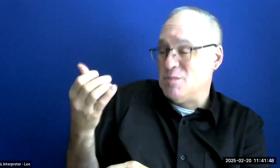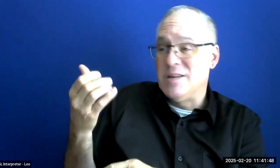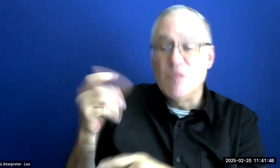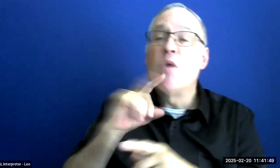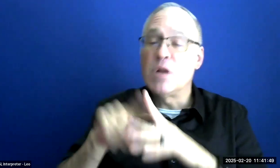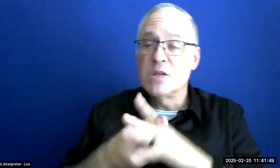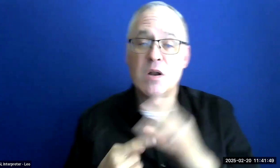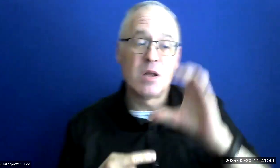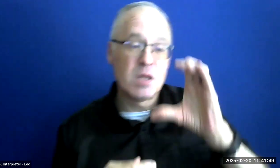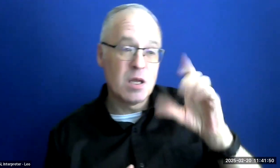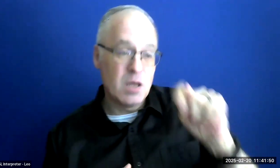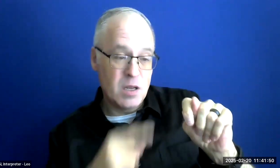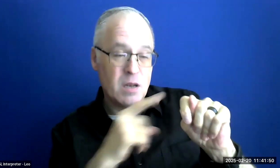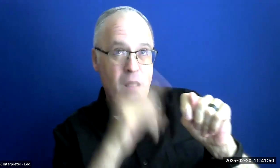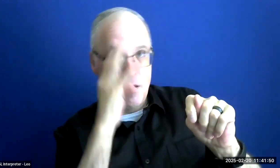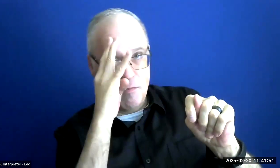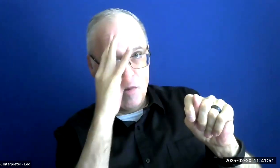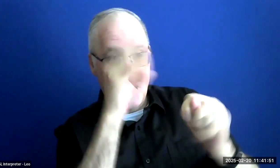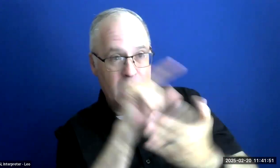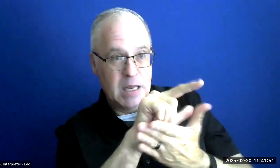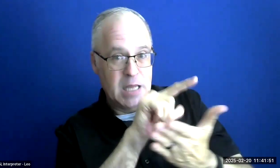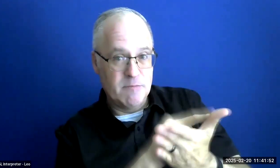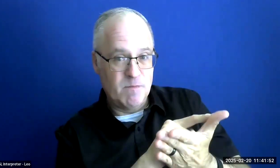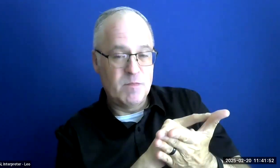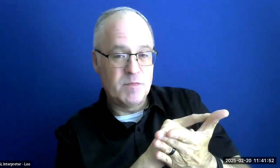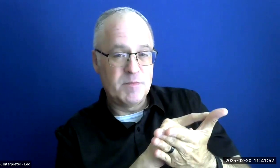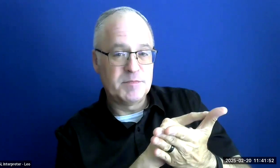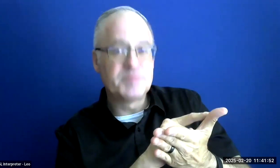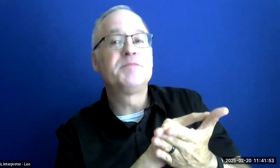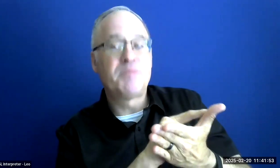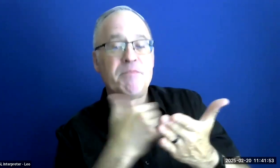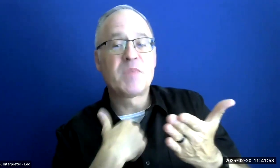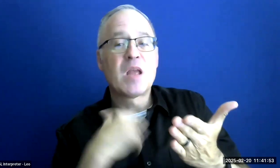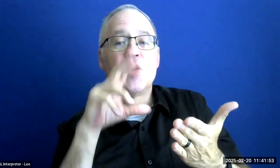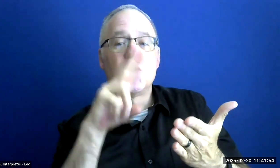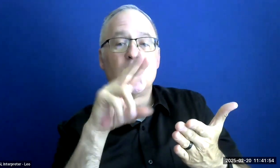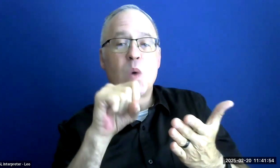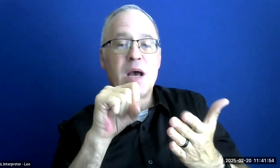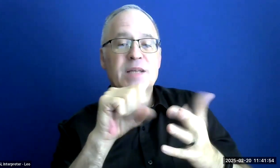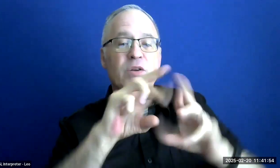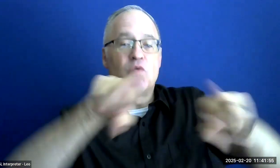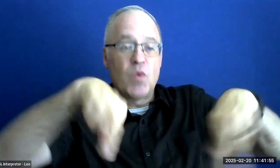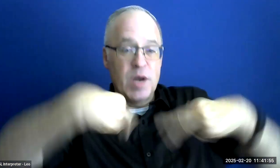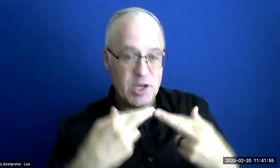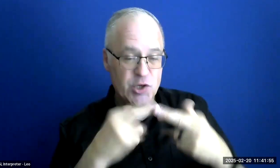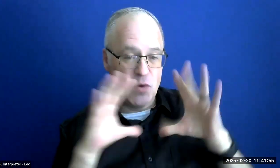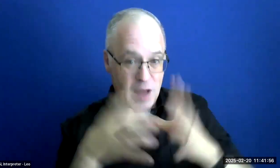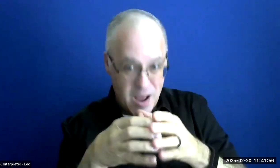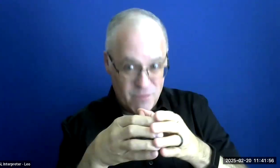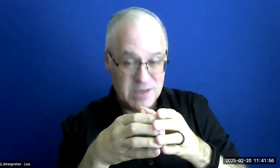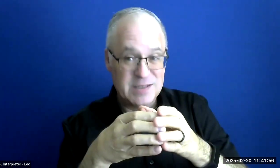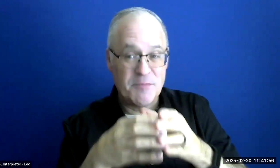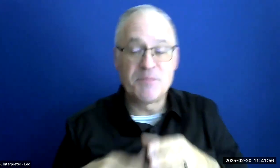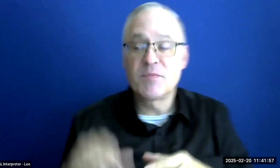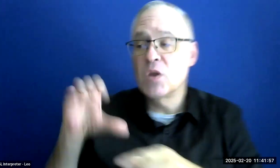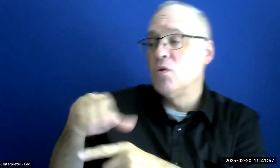Connectional Table. They came up with the legislation to have the U.S. Regional Conference. And the Christmas Covenant was a